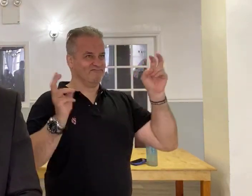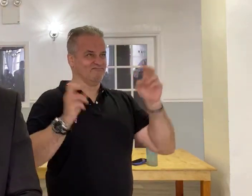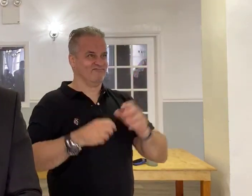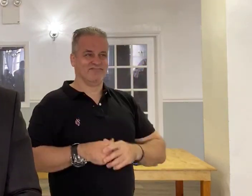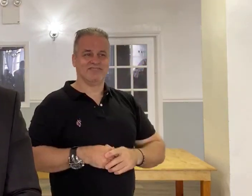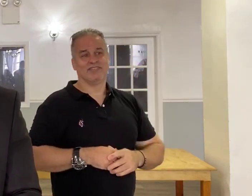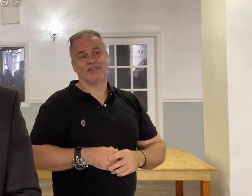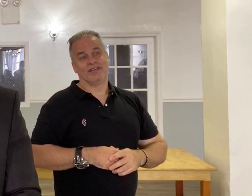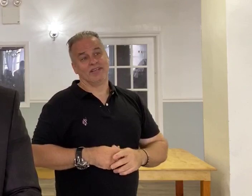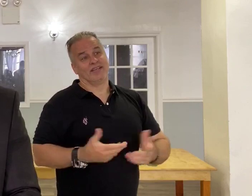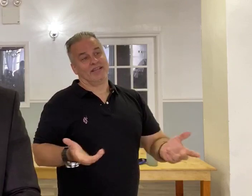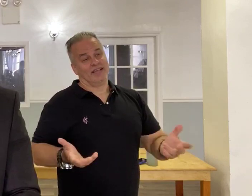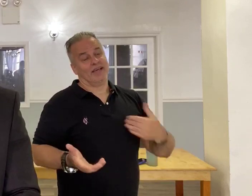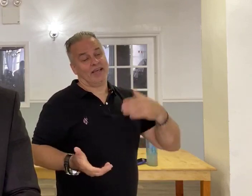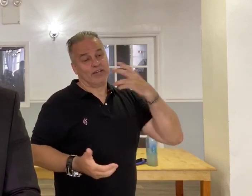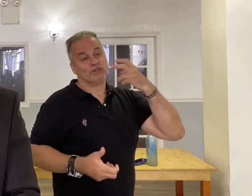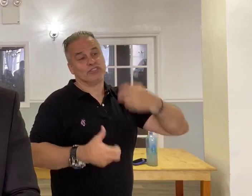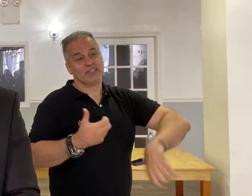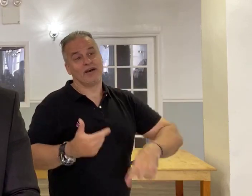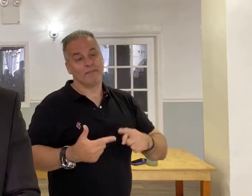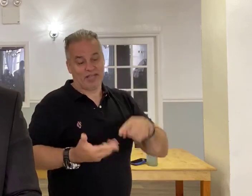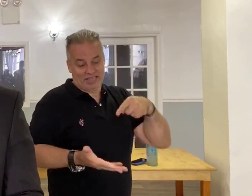my emotion talking.